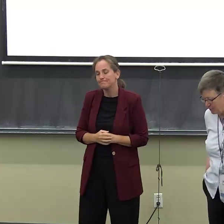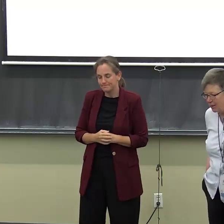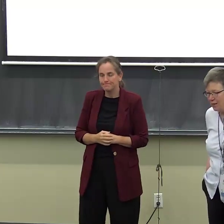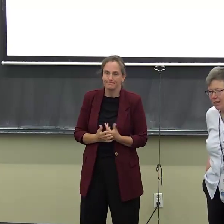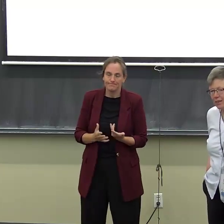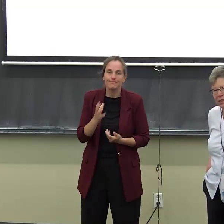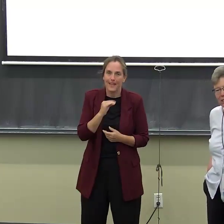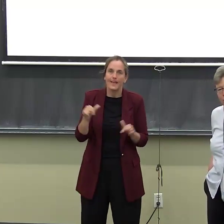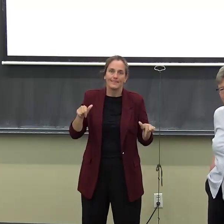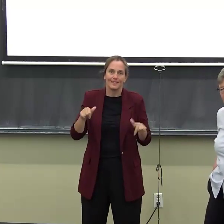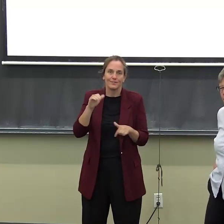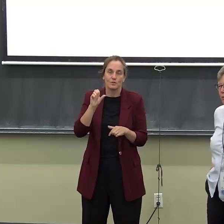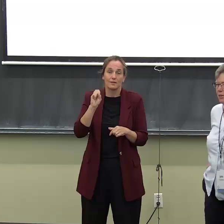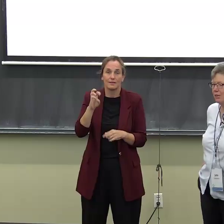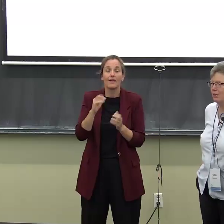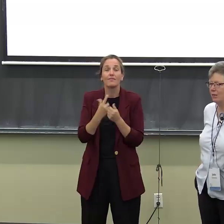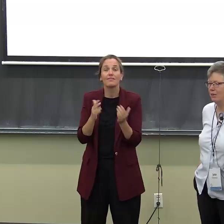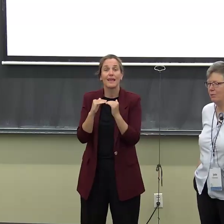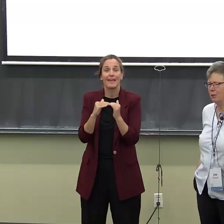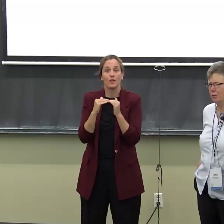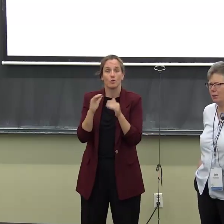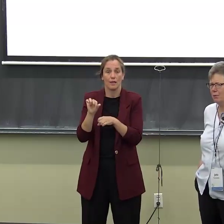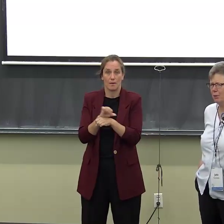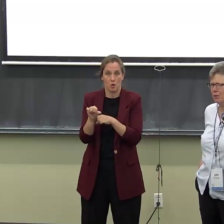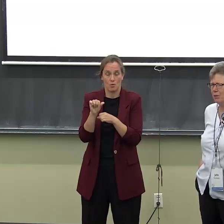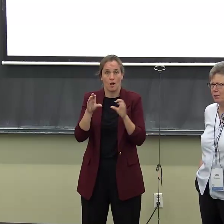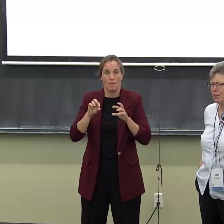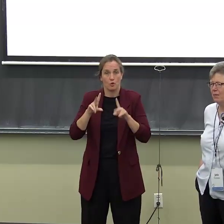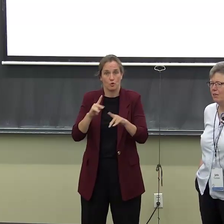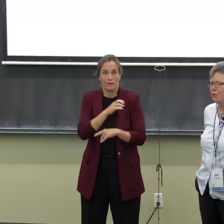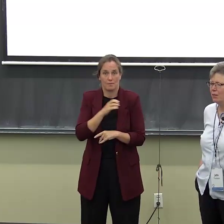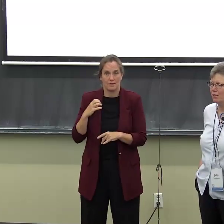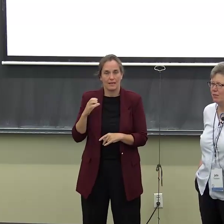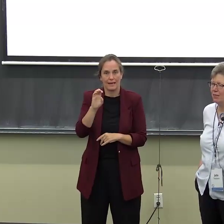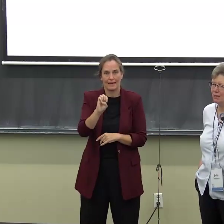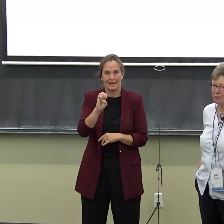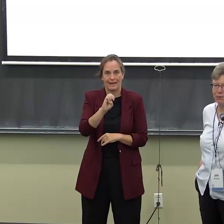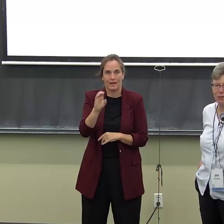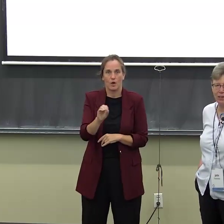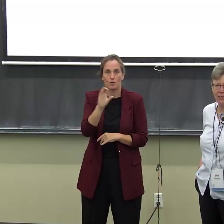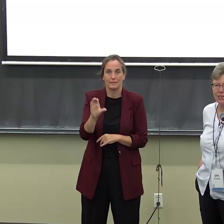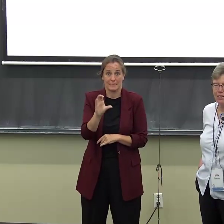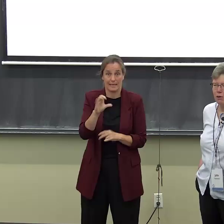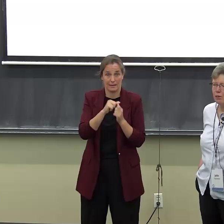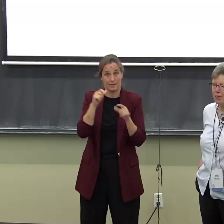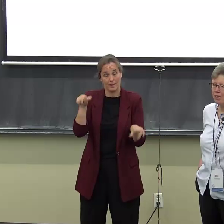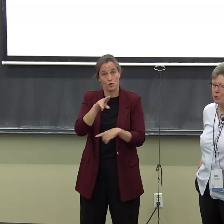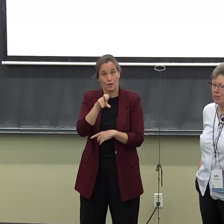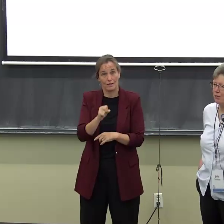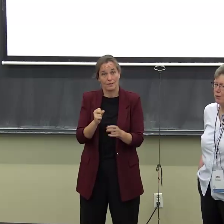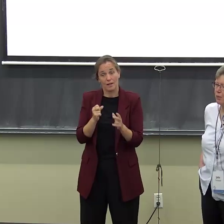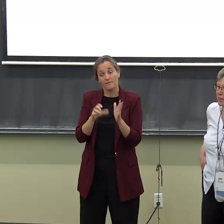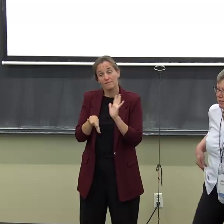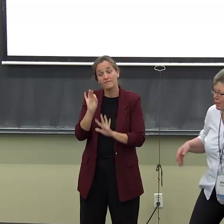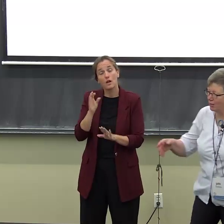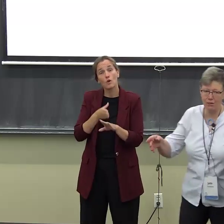case. The Equal Employment Opportunity Commission in the US found that over